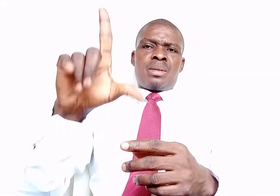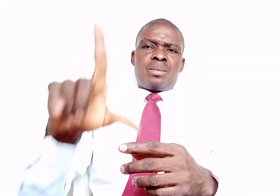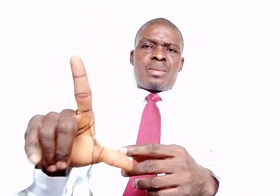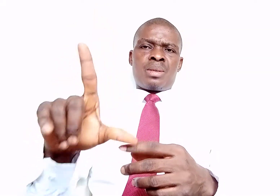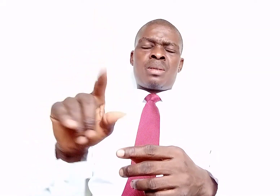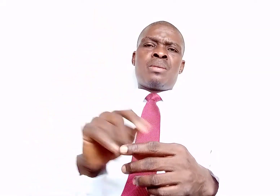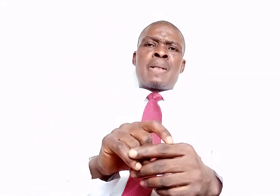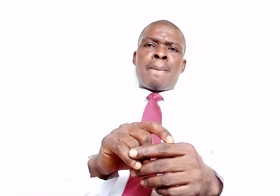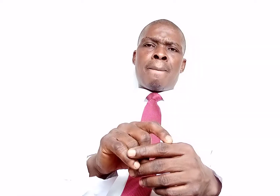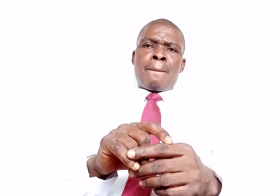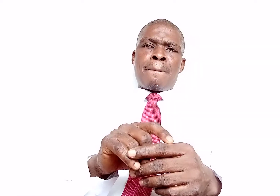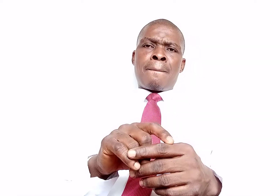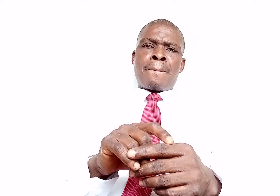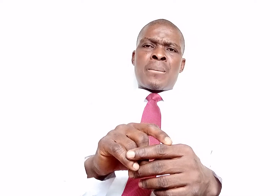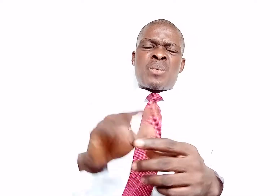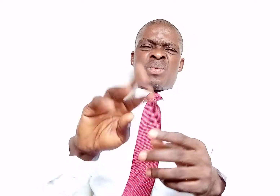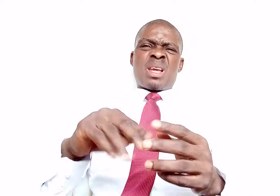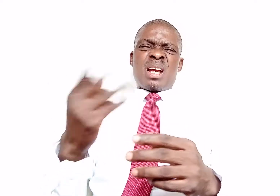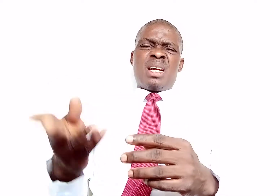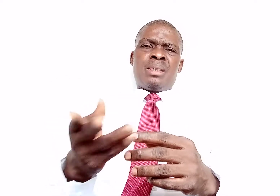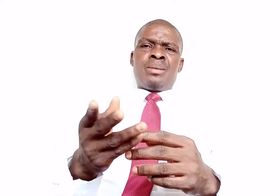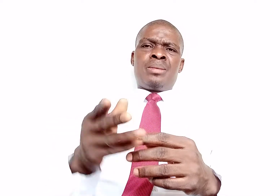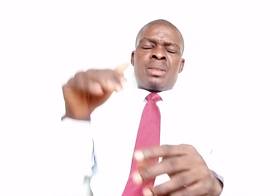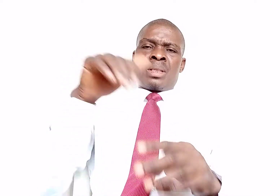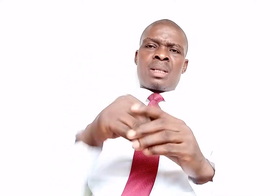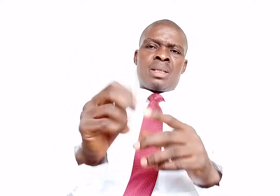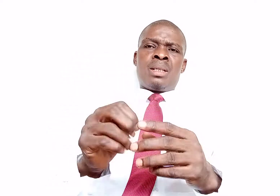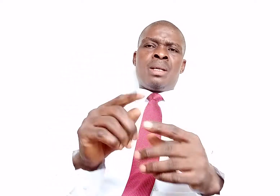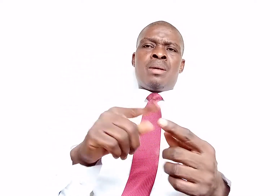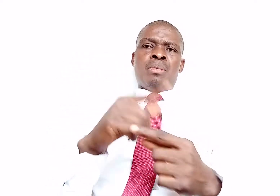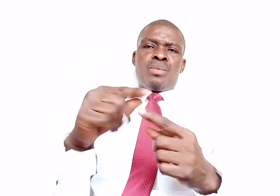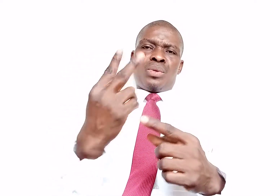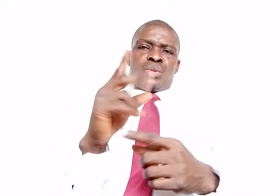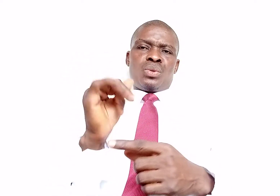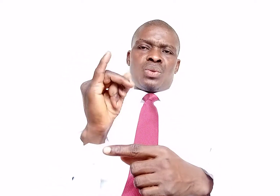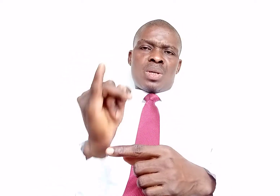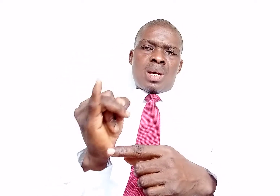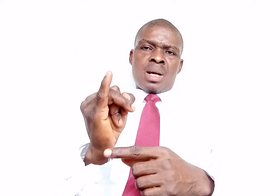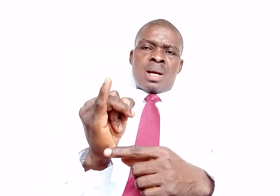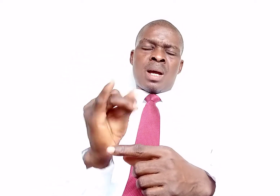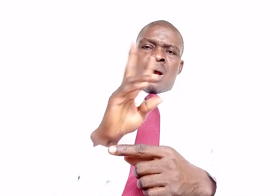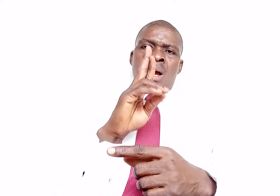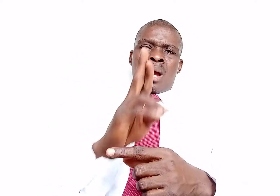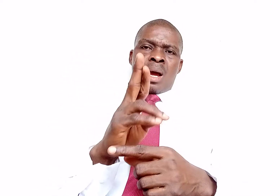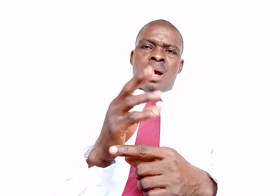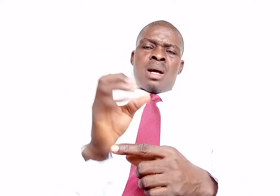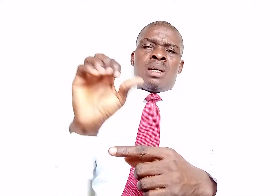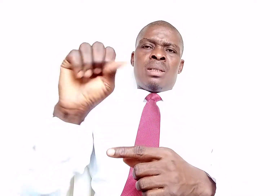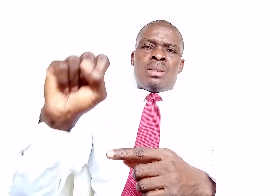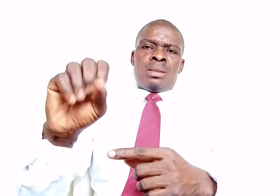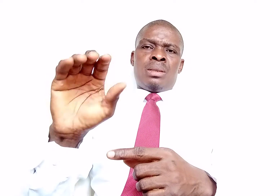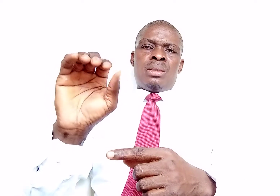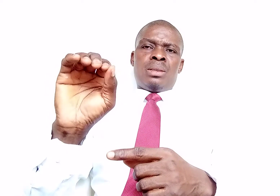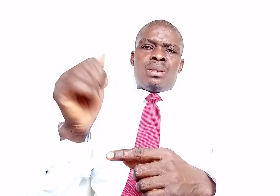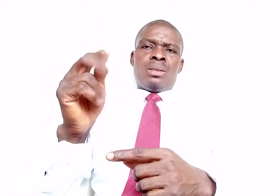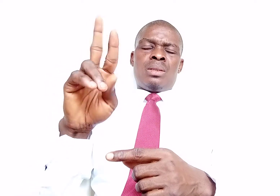eligible, and ineligible. Both I's are the Schwa sound, and many